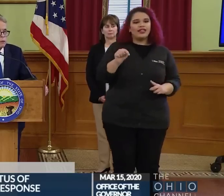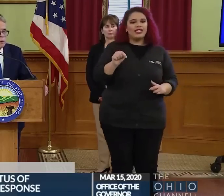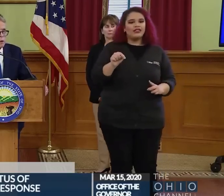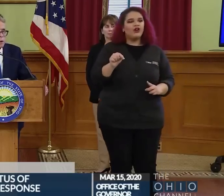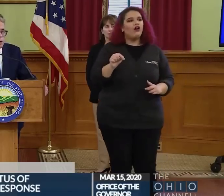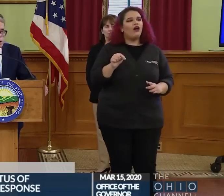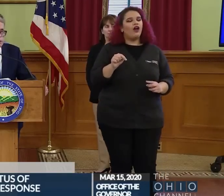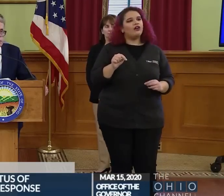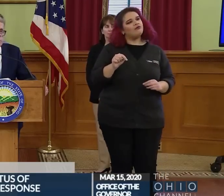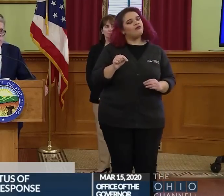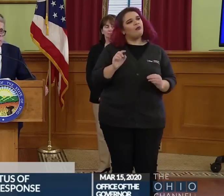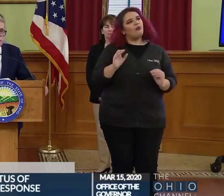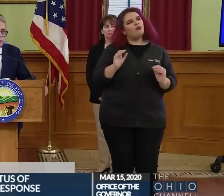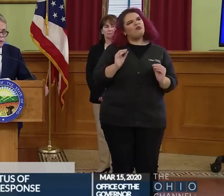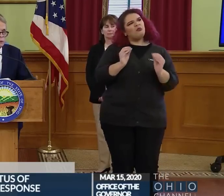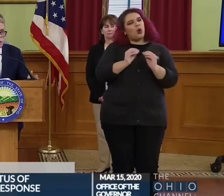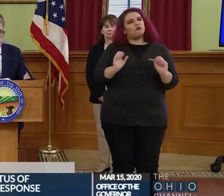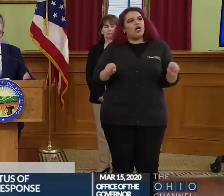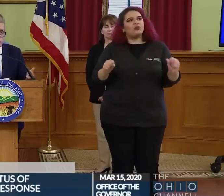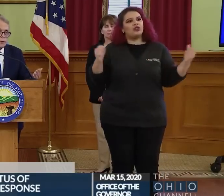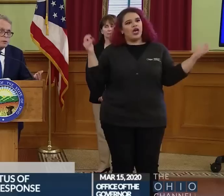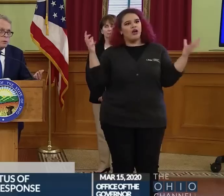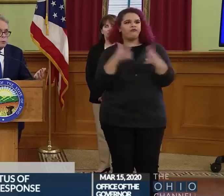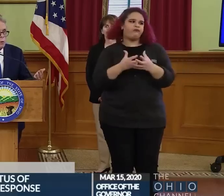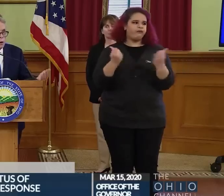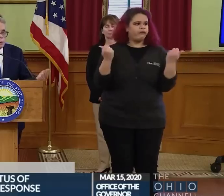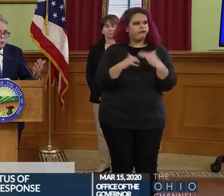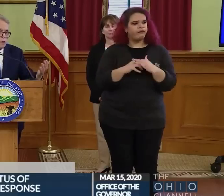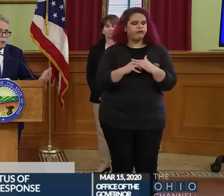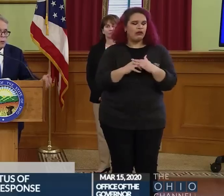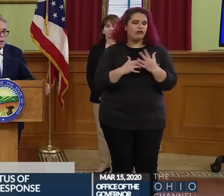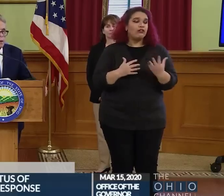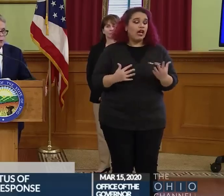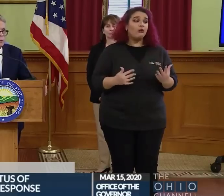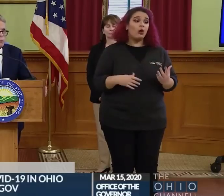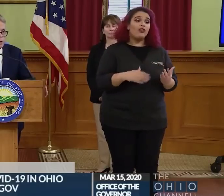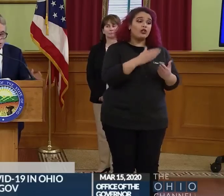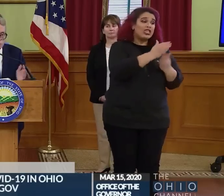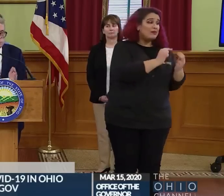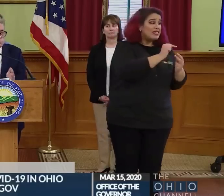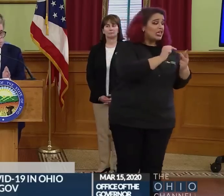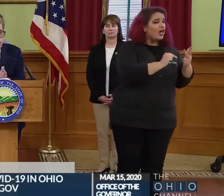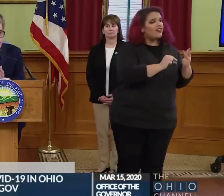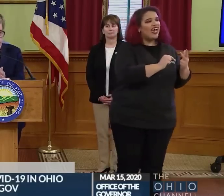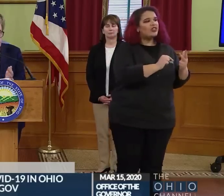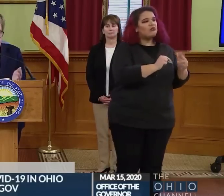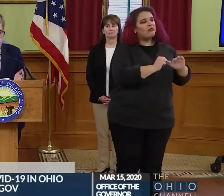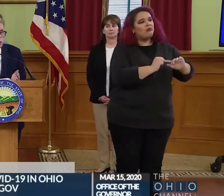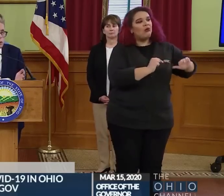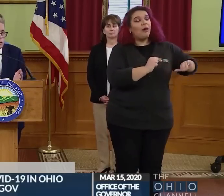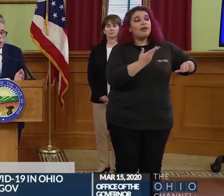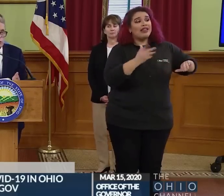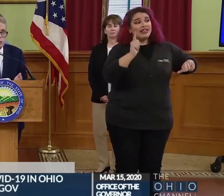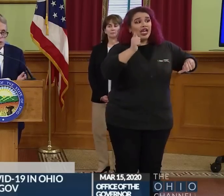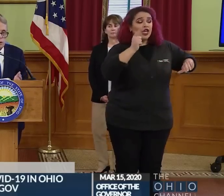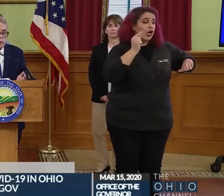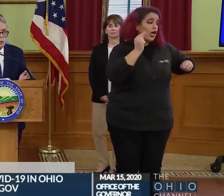things. Does that mean that there are other things that we won't get to? Yeah, we may look at that. I mean, we're going